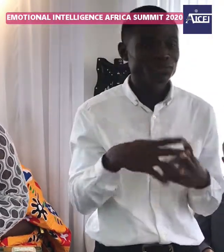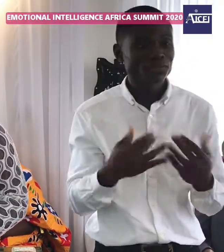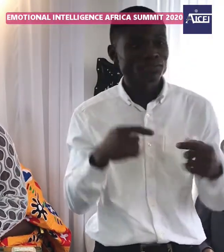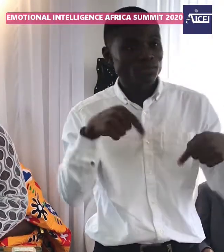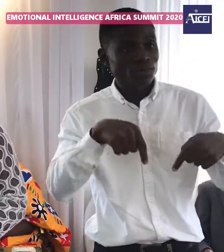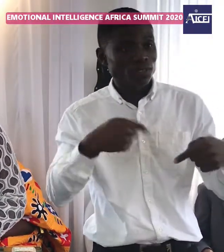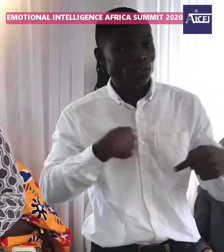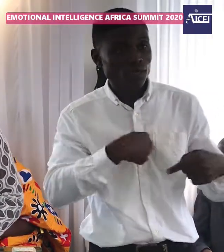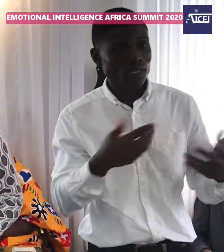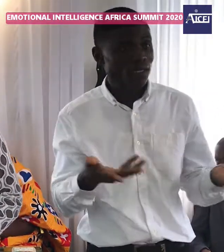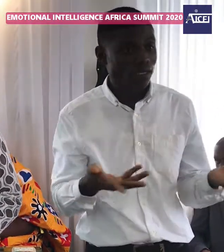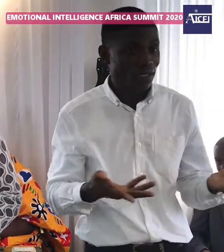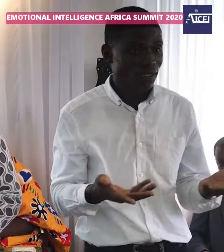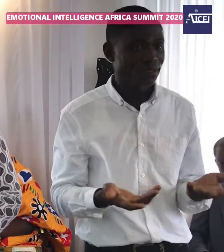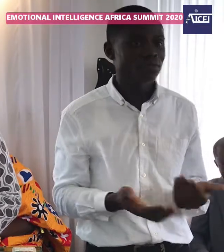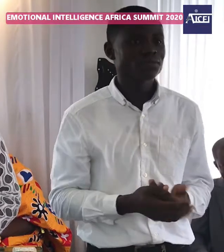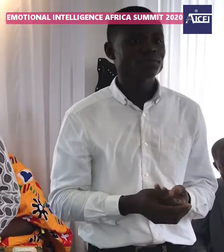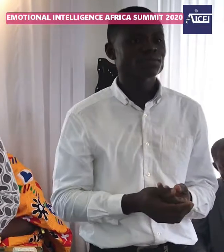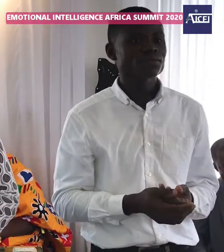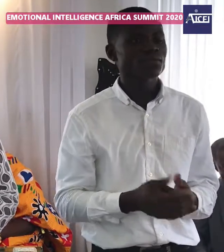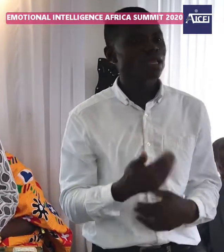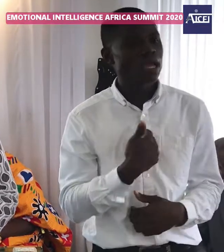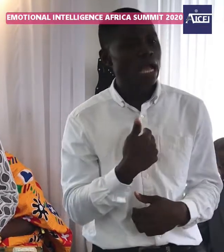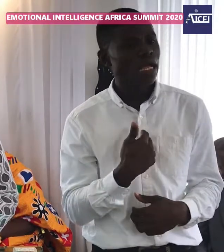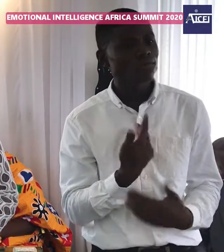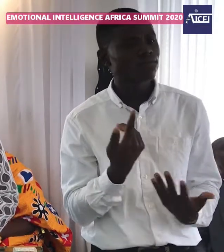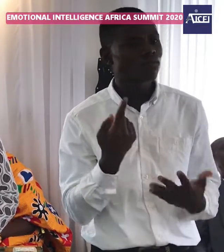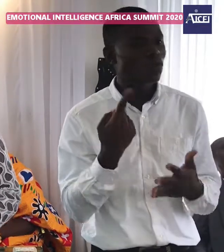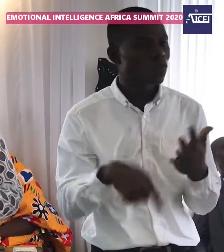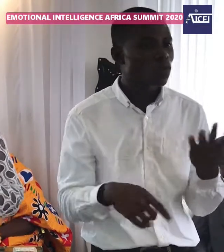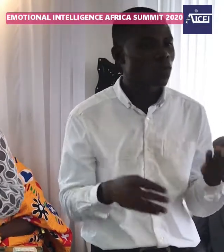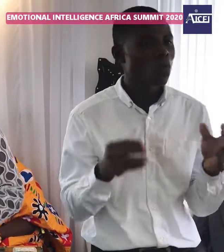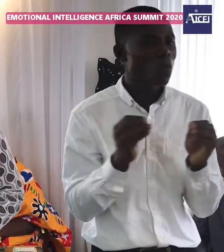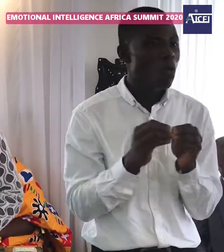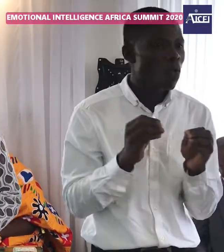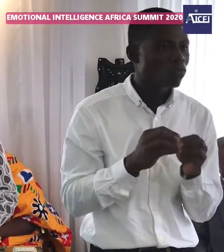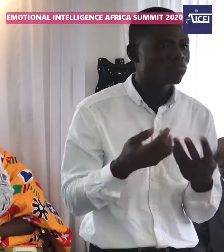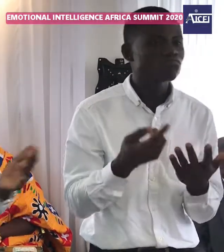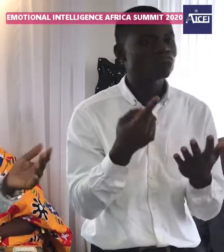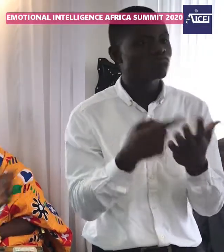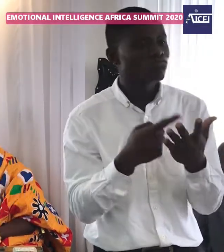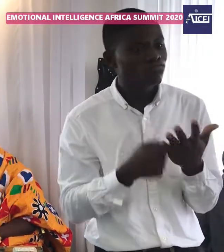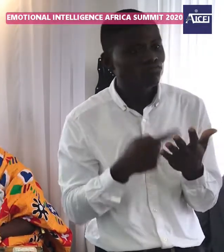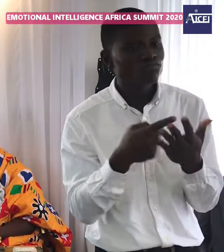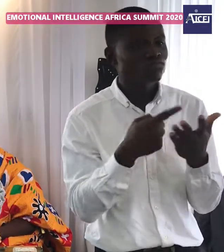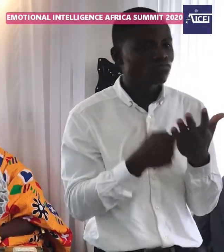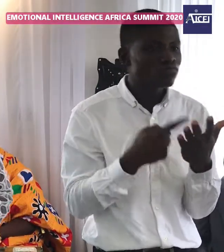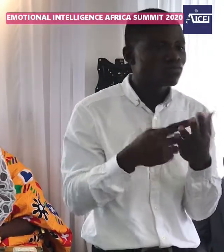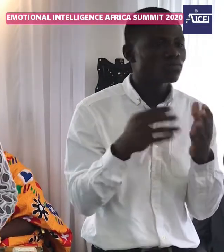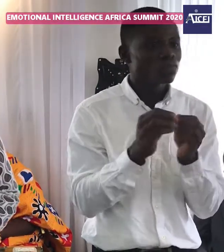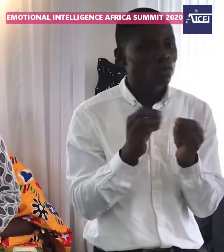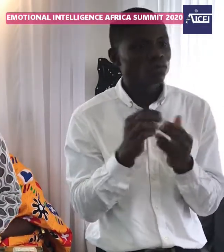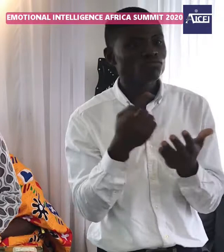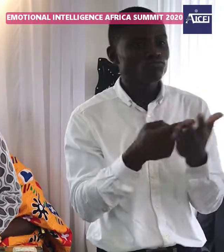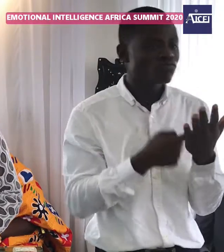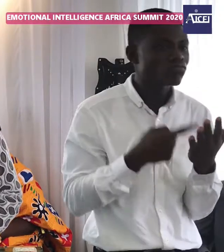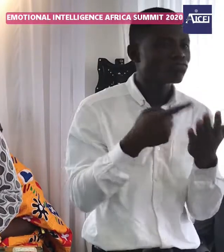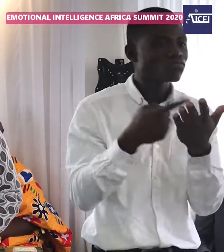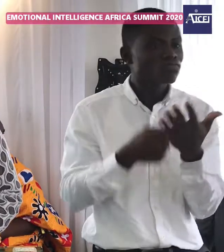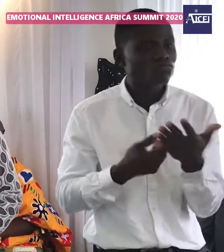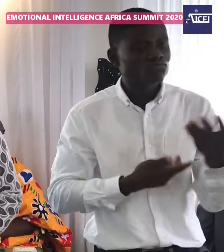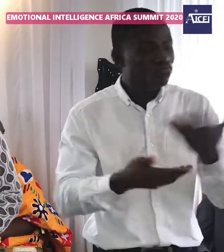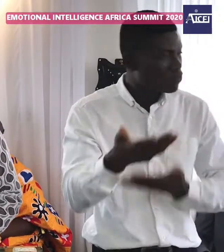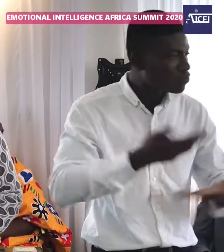Today we are here to have more discussions because we have started already.